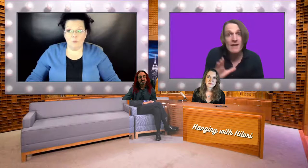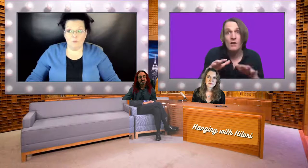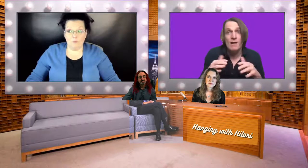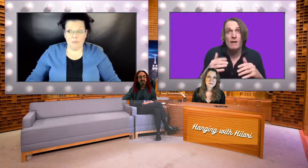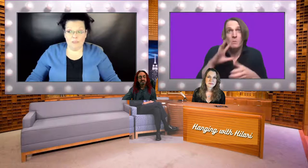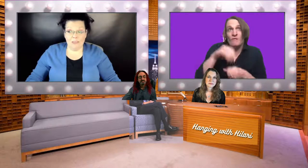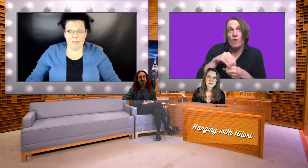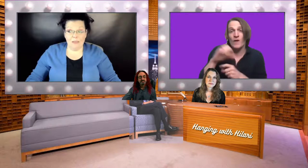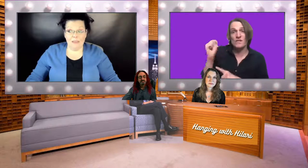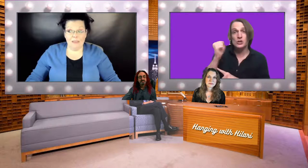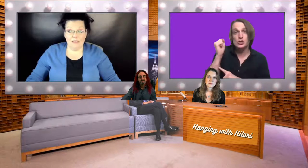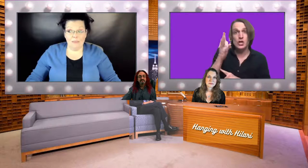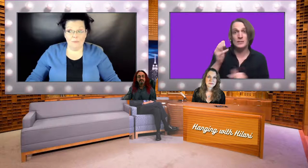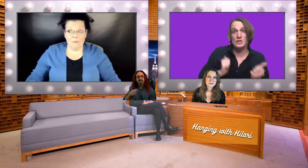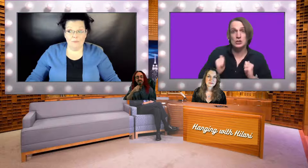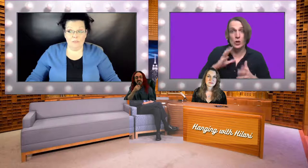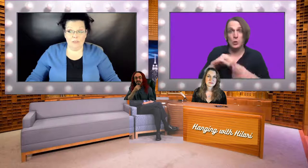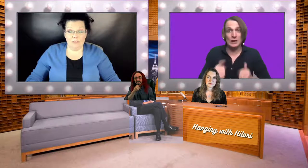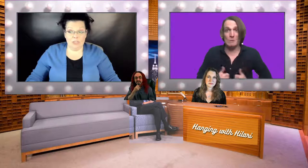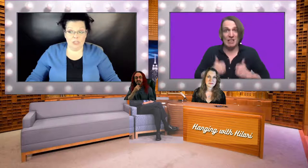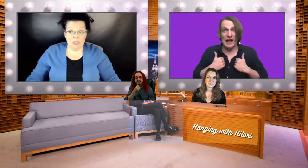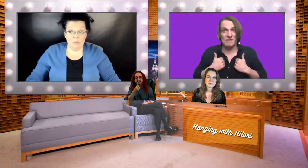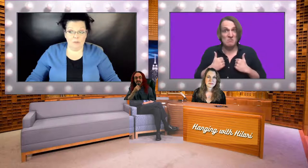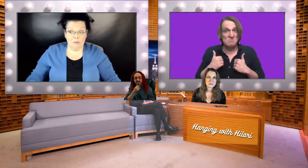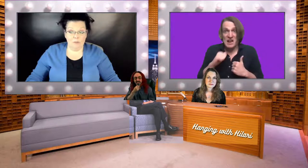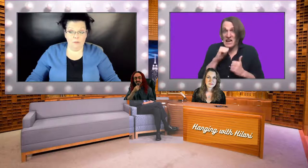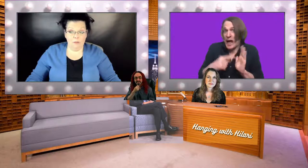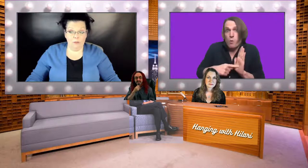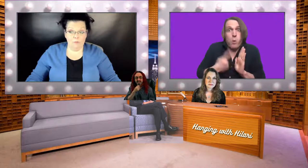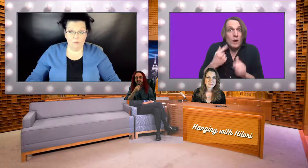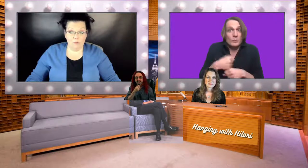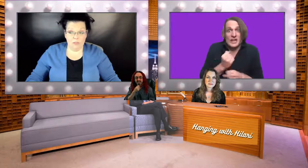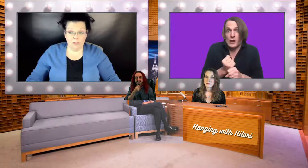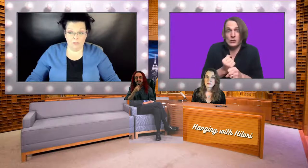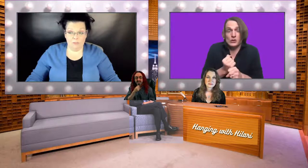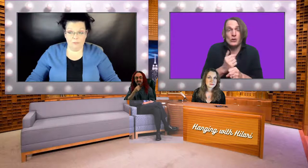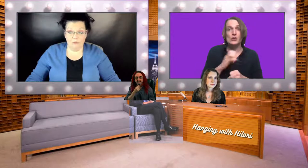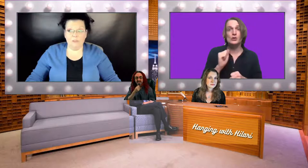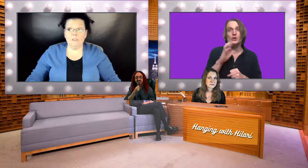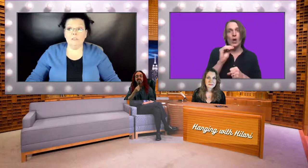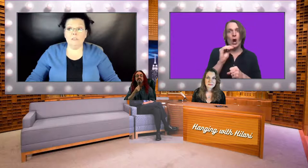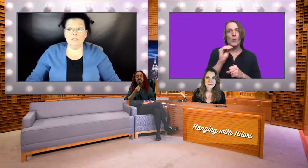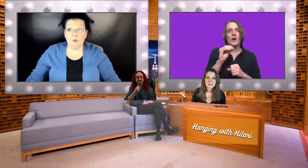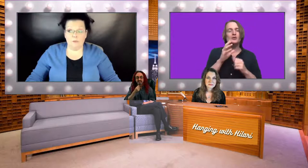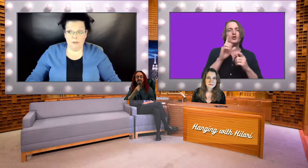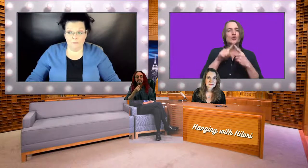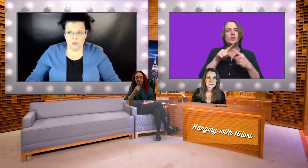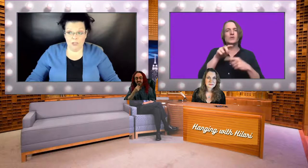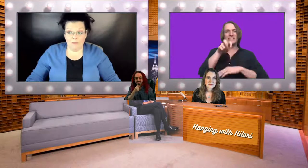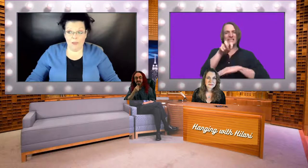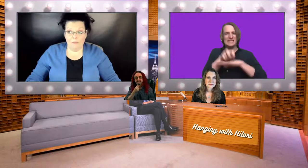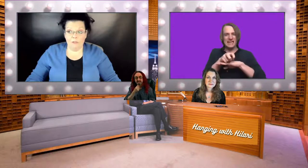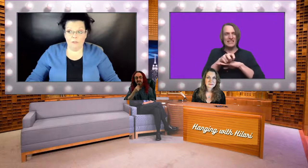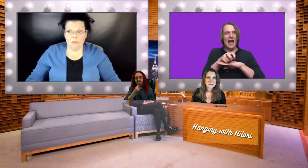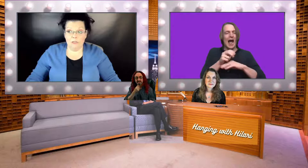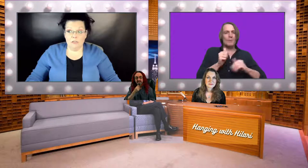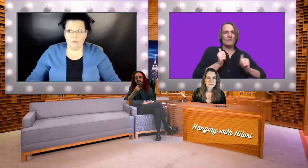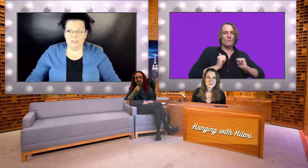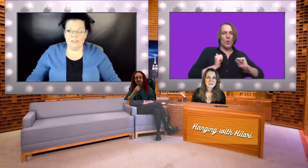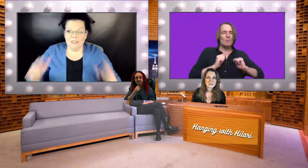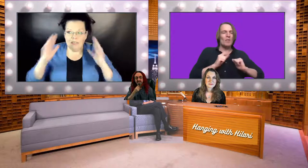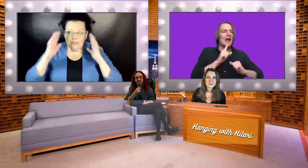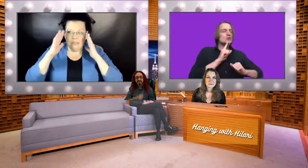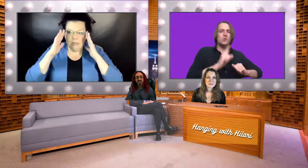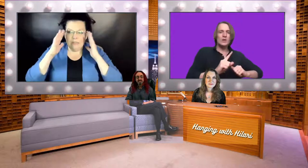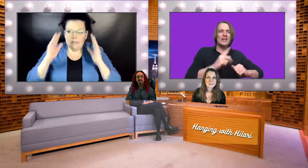First of all, before that time, I had never been involved in a Shakespeare production before. So it was my first time ever. So